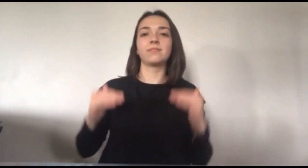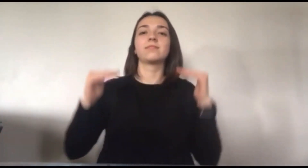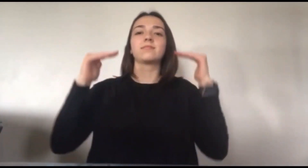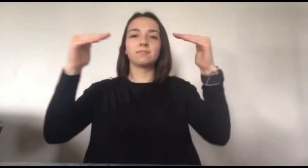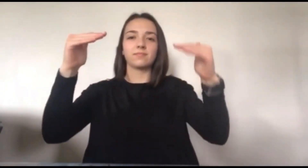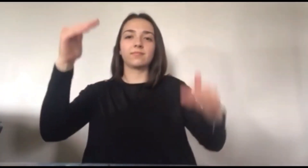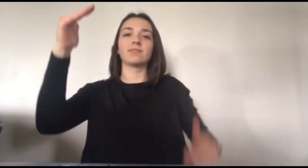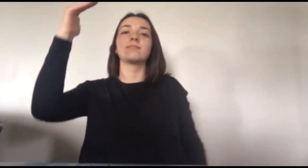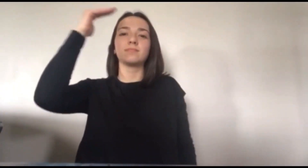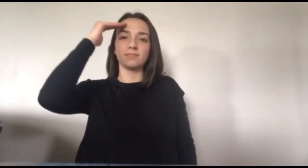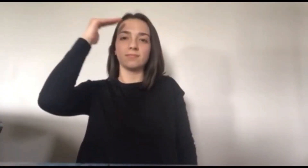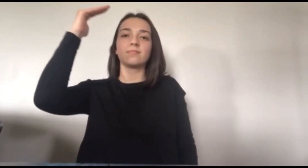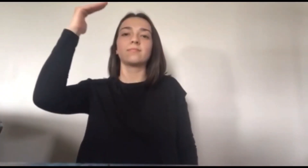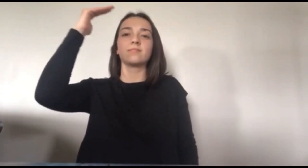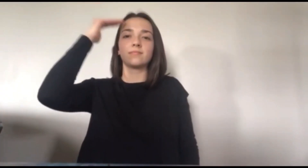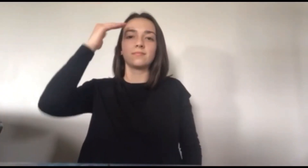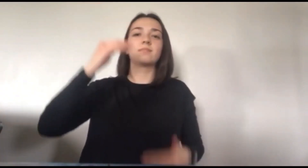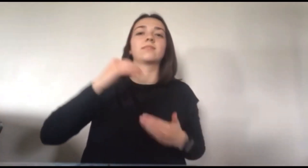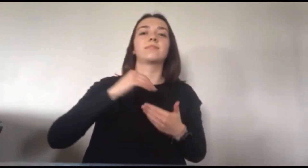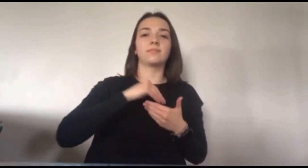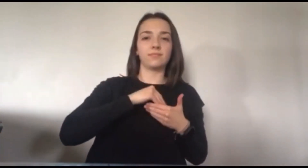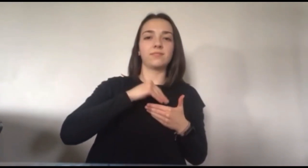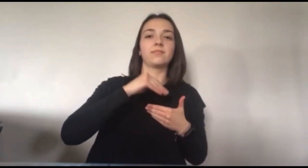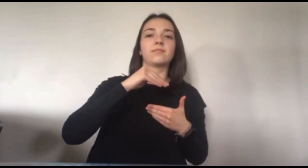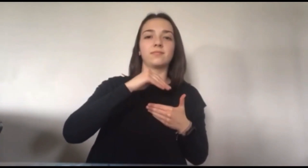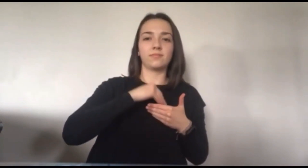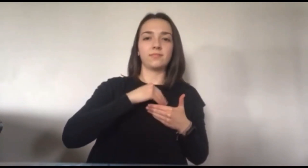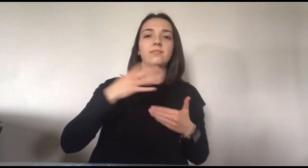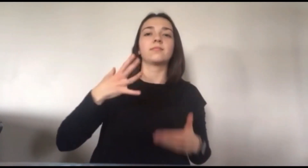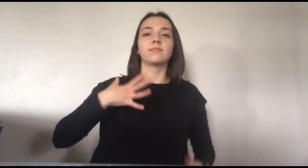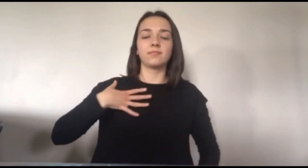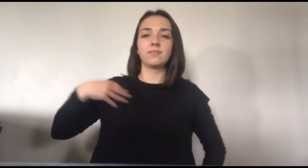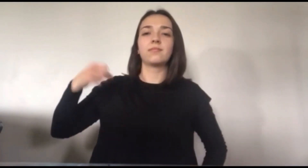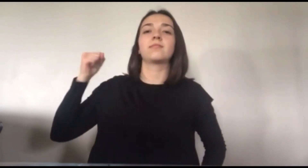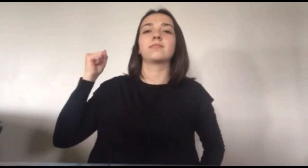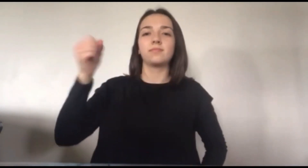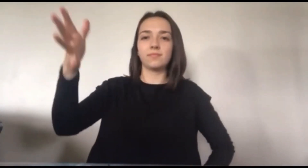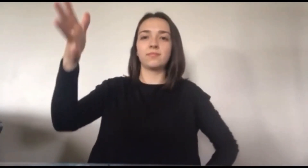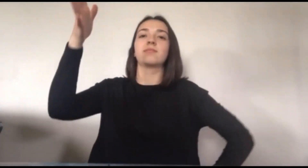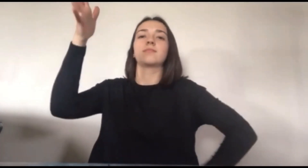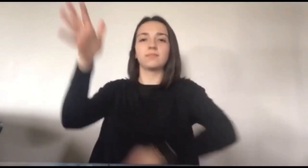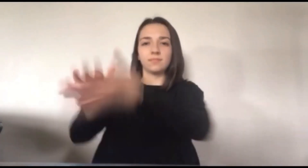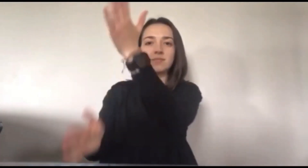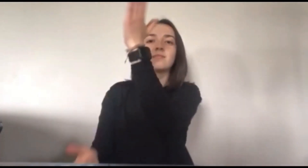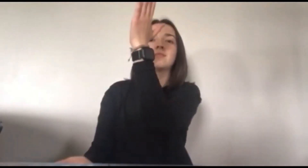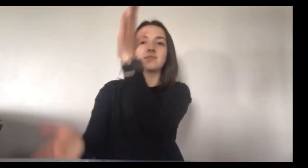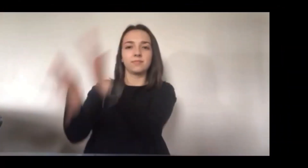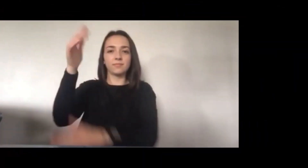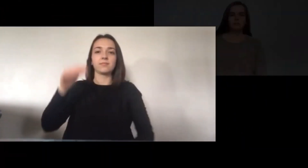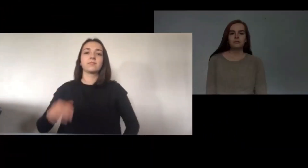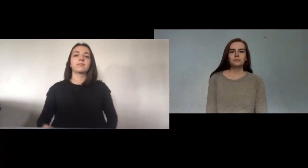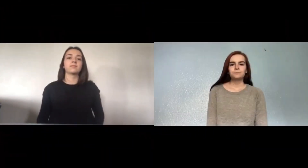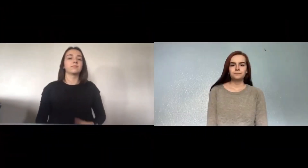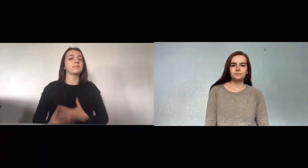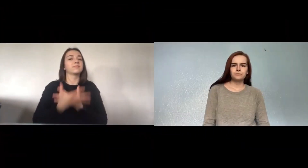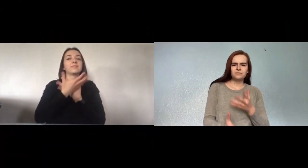gonna change the standard. It's not enough to just feel the flame. You gotta burn your old self